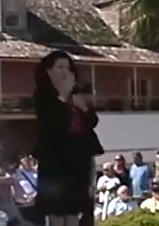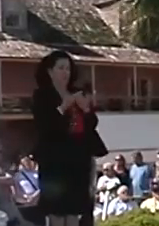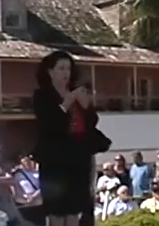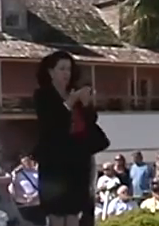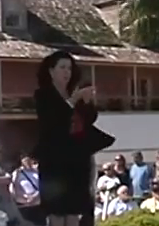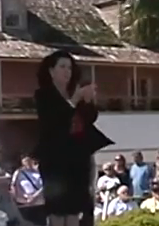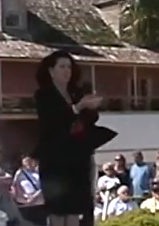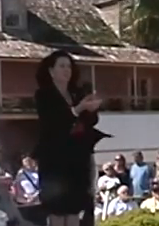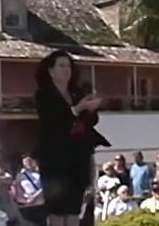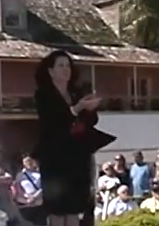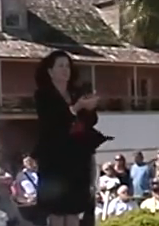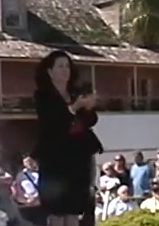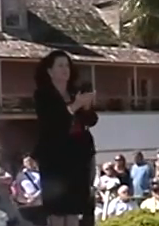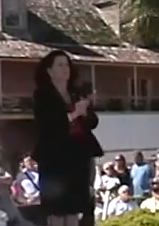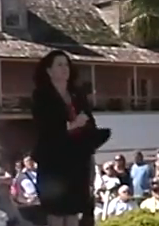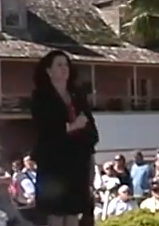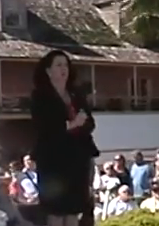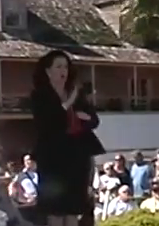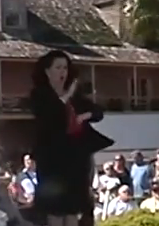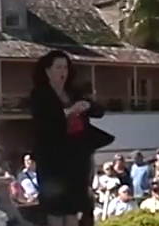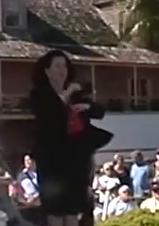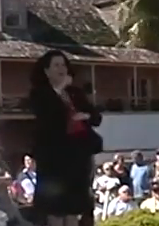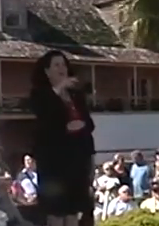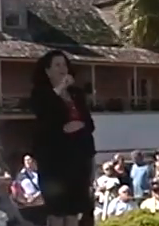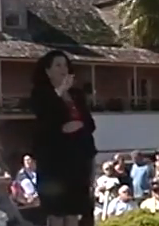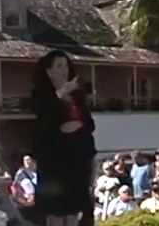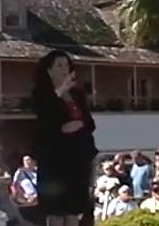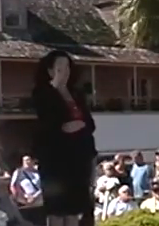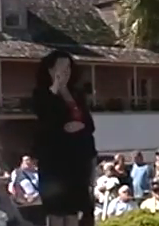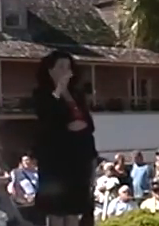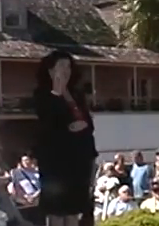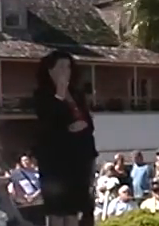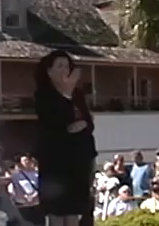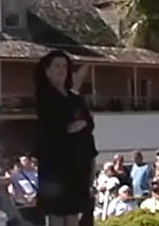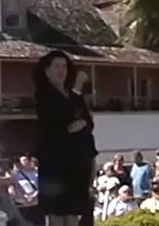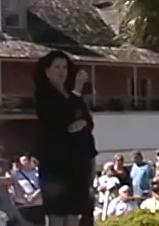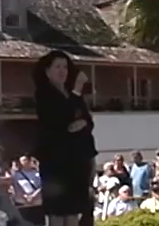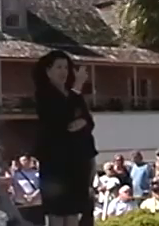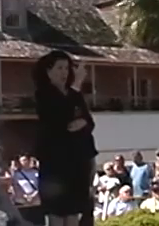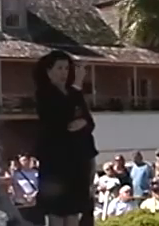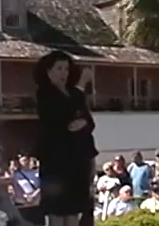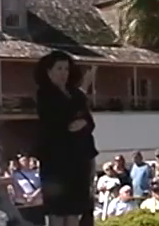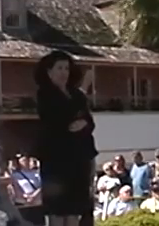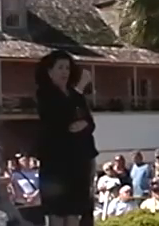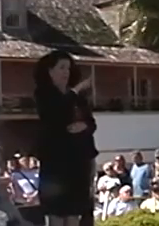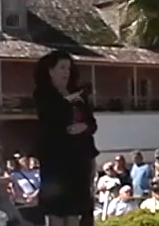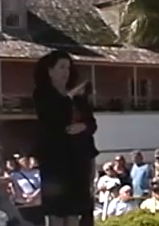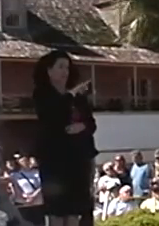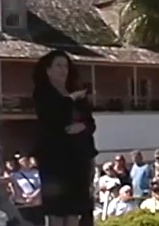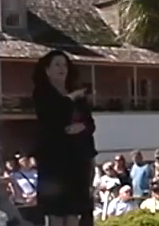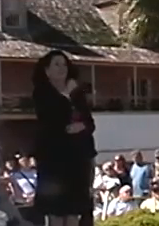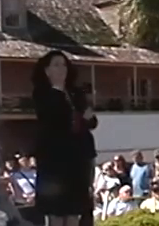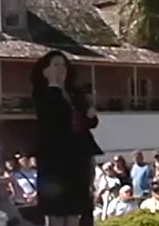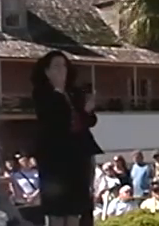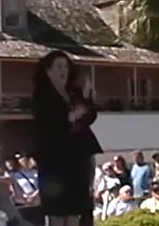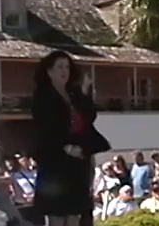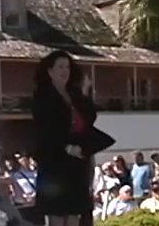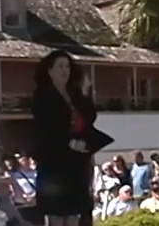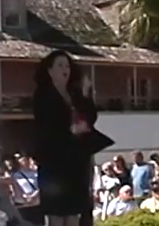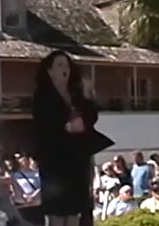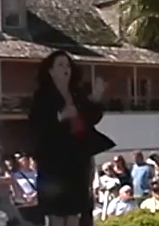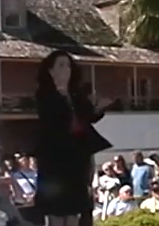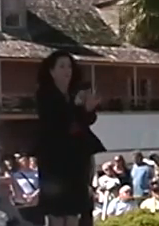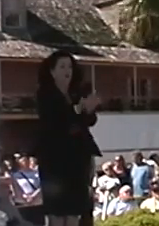purpose. Thus, on April 2nd, 1513, Ponce de León finally arrived at